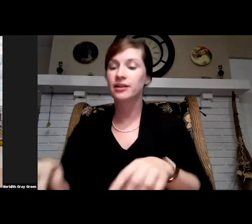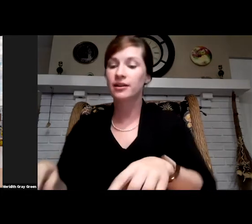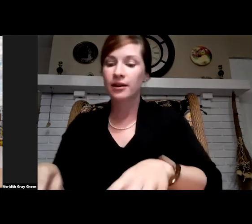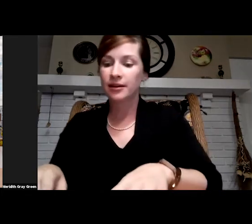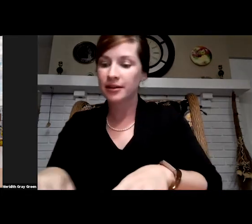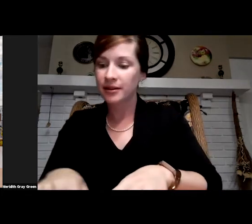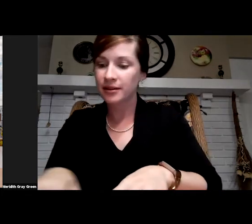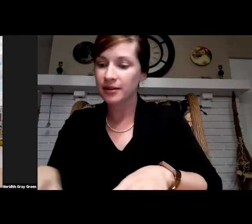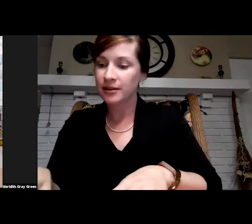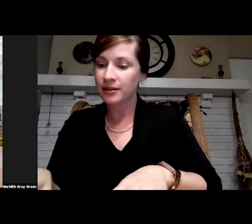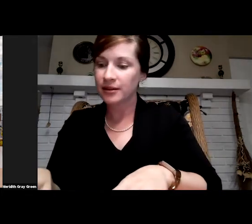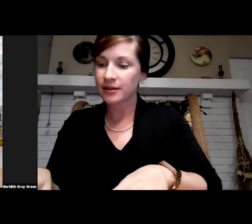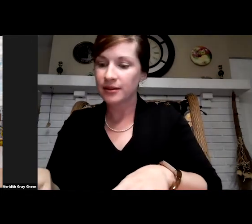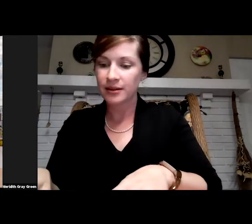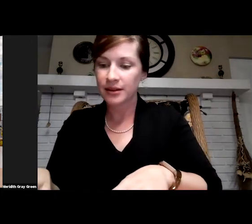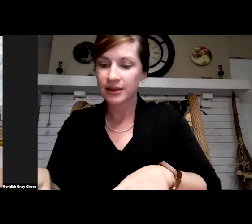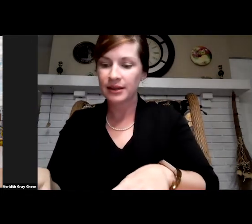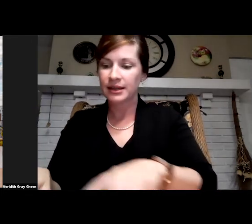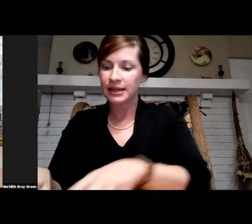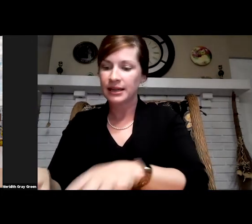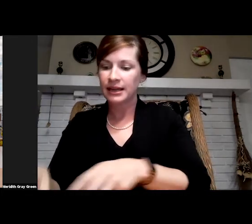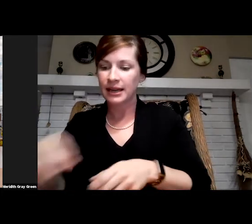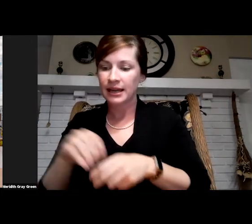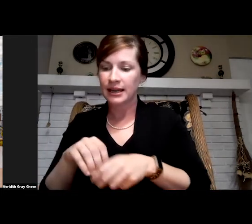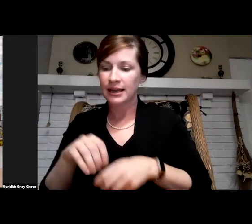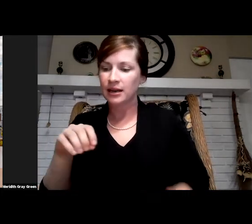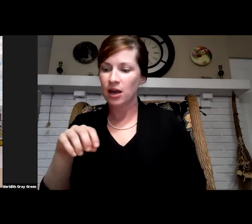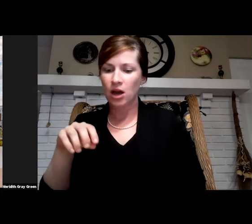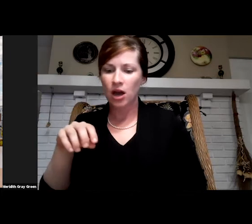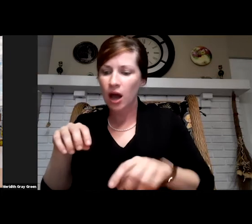And the museum moved to its current location